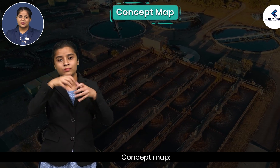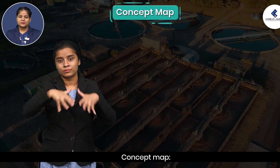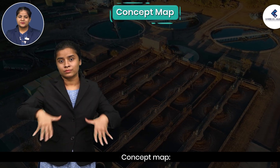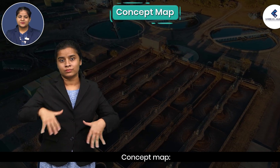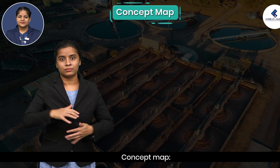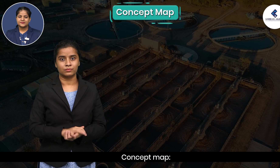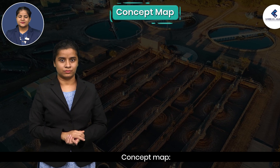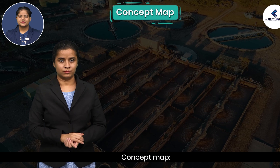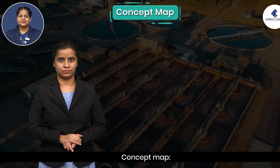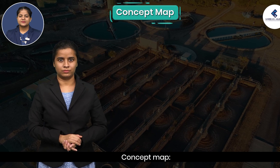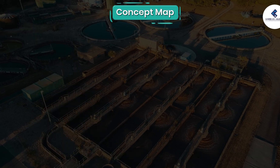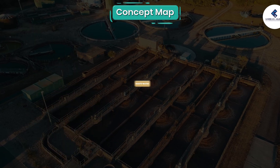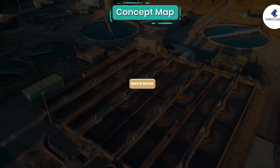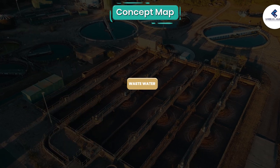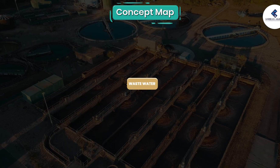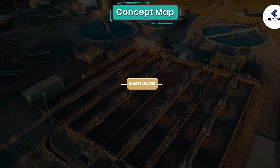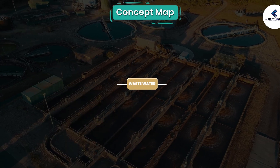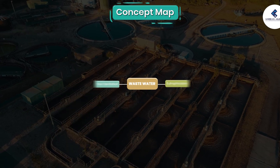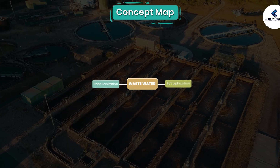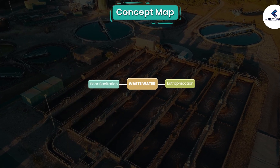Concept map.